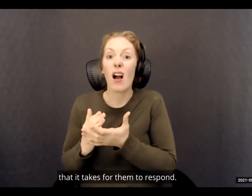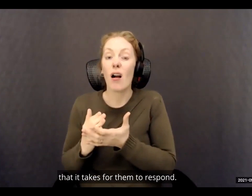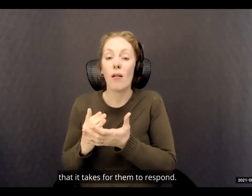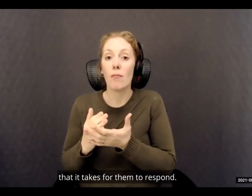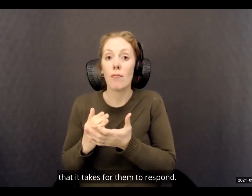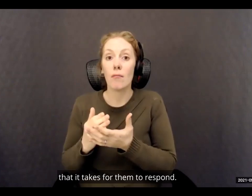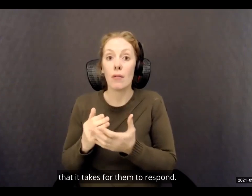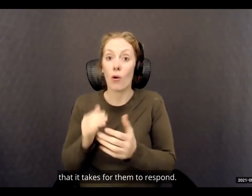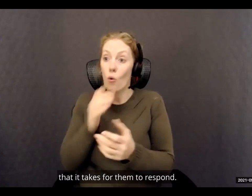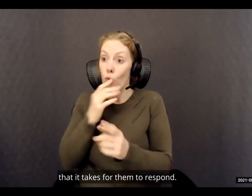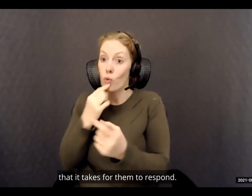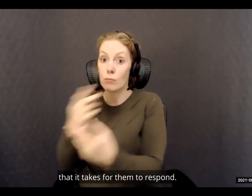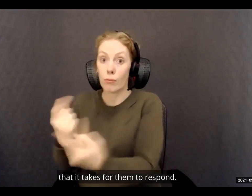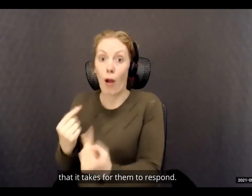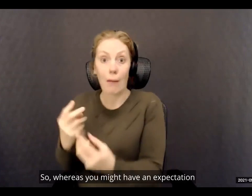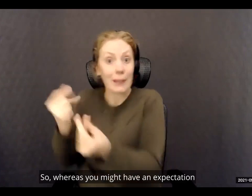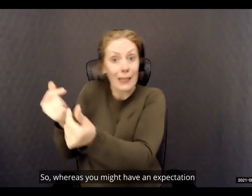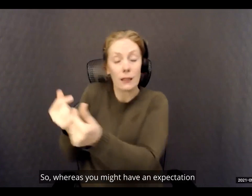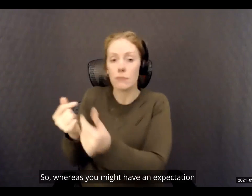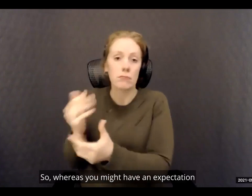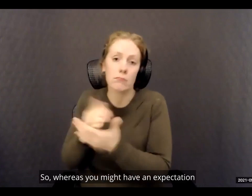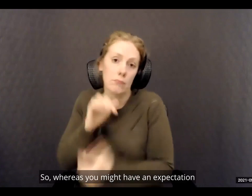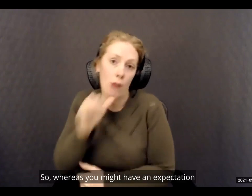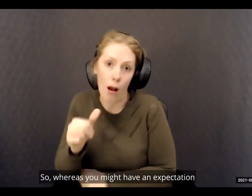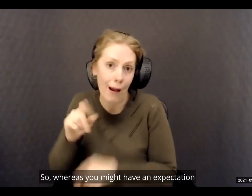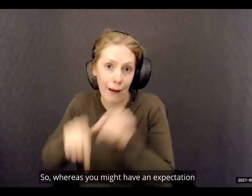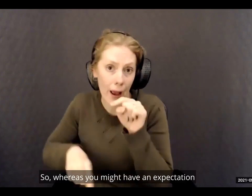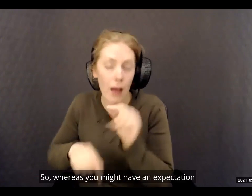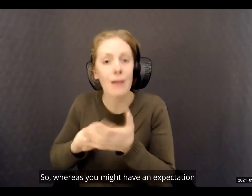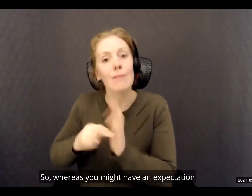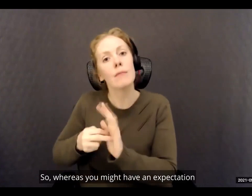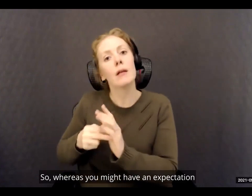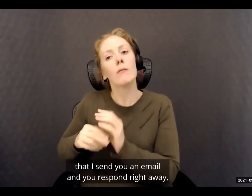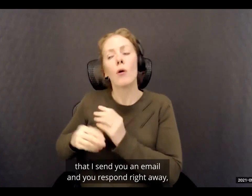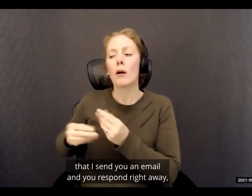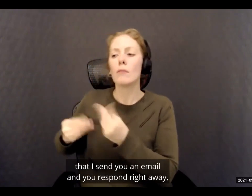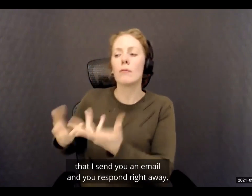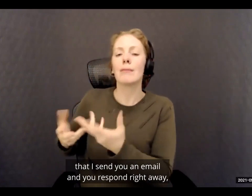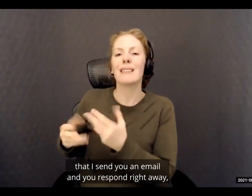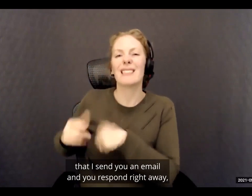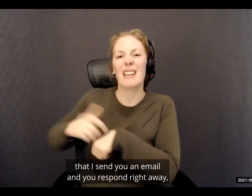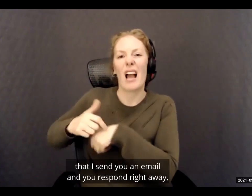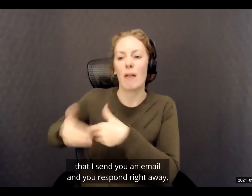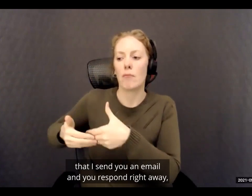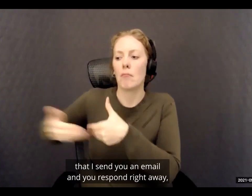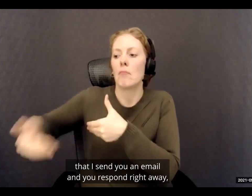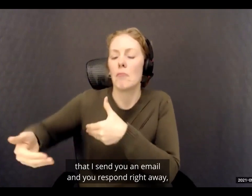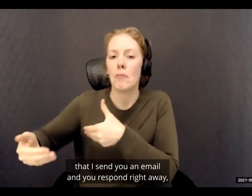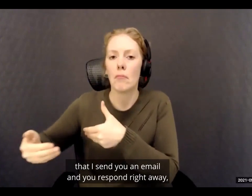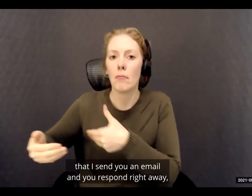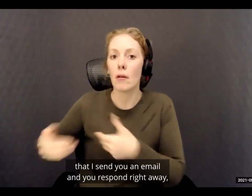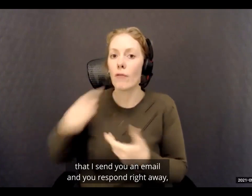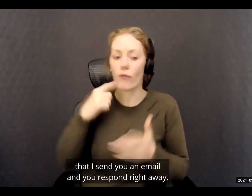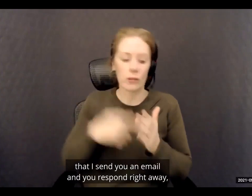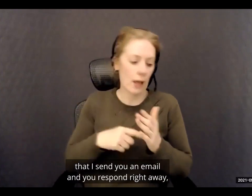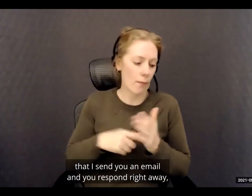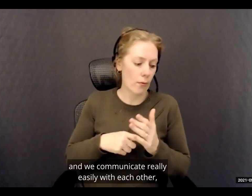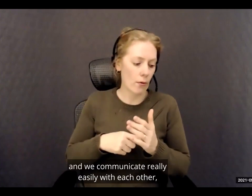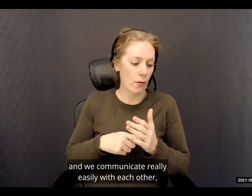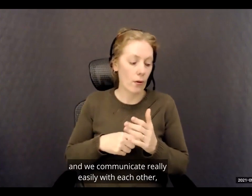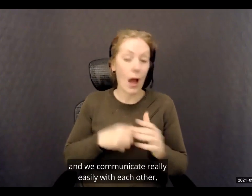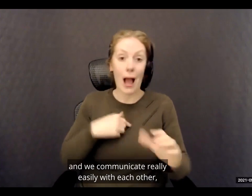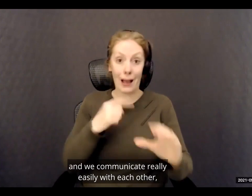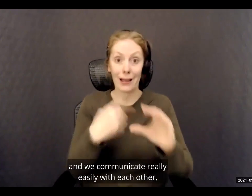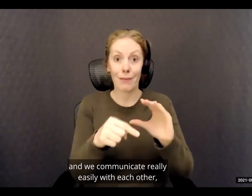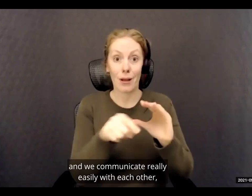to respond. So whereas you might have an expectation that I send you an email and you respond right away